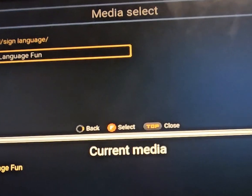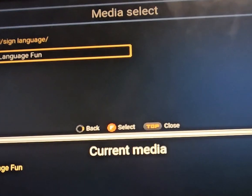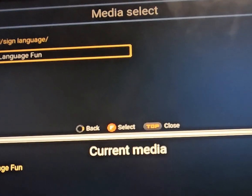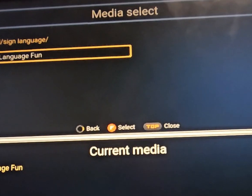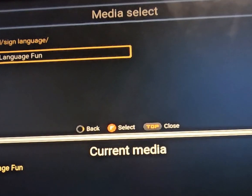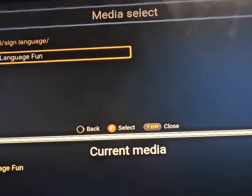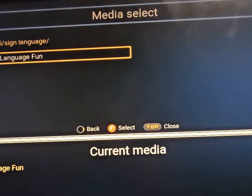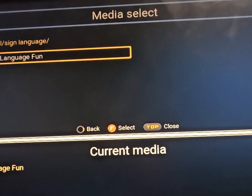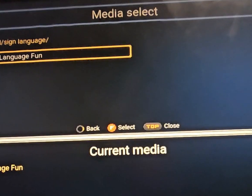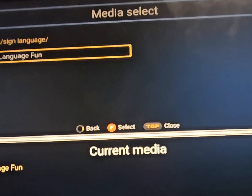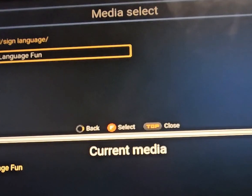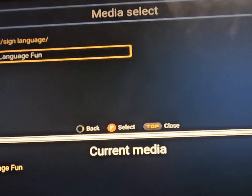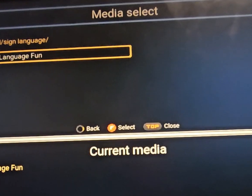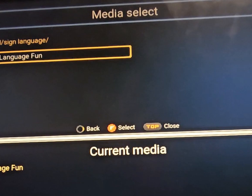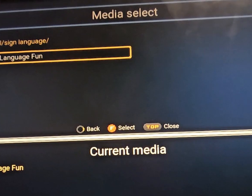And it's important for people to know exactly